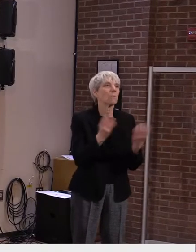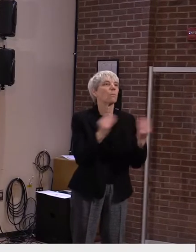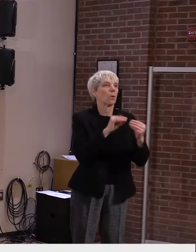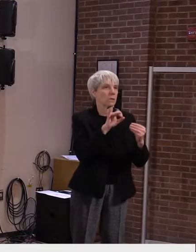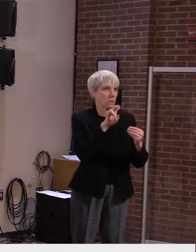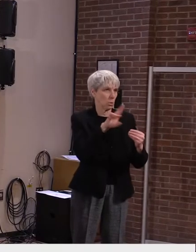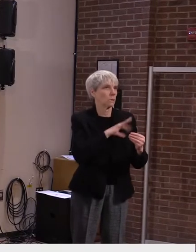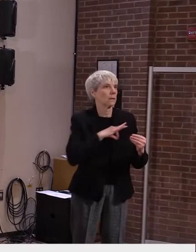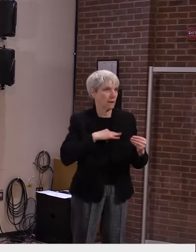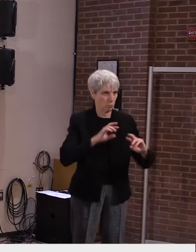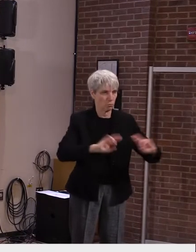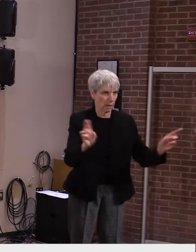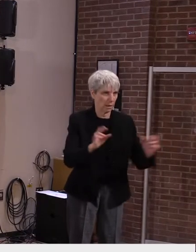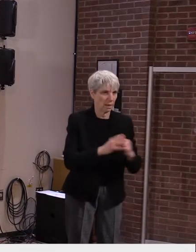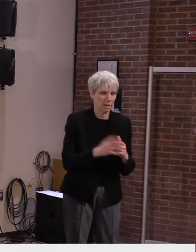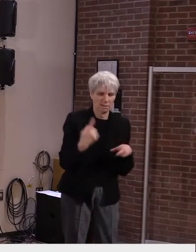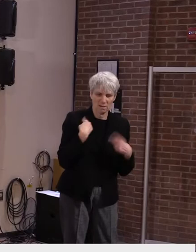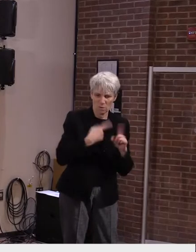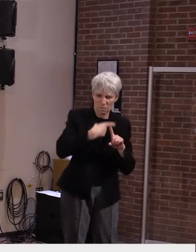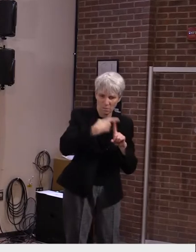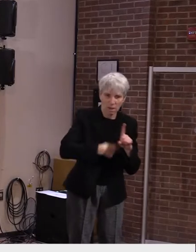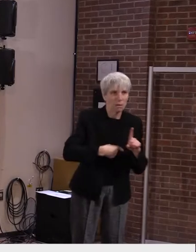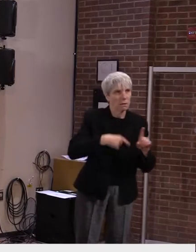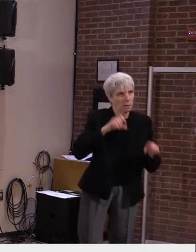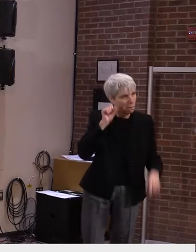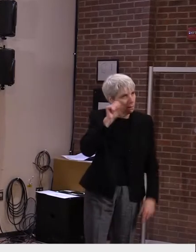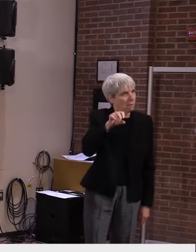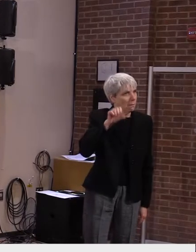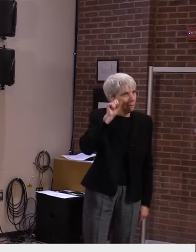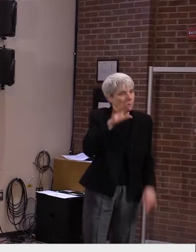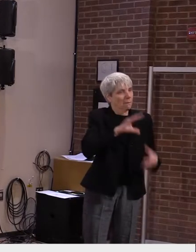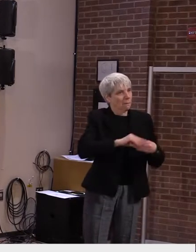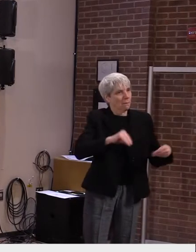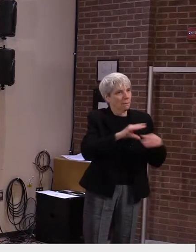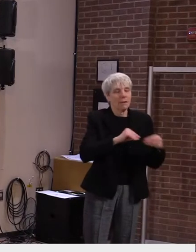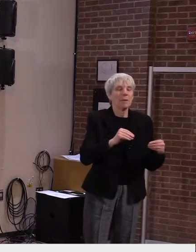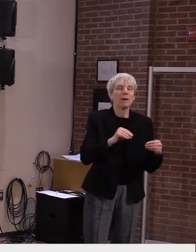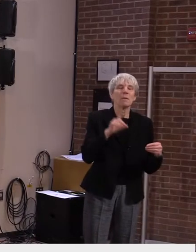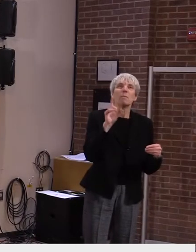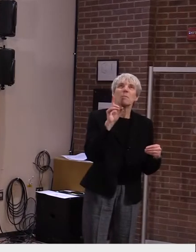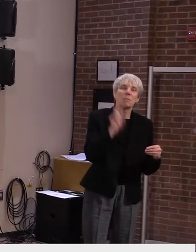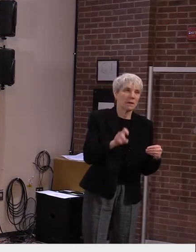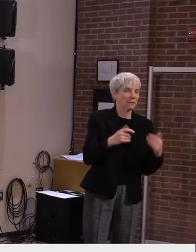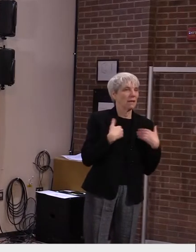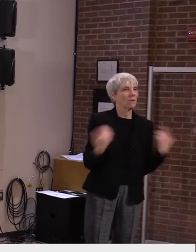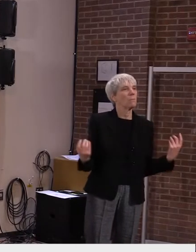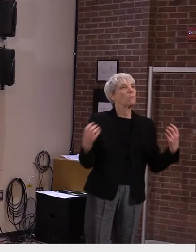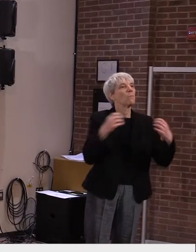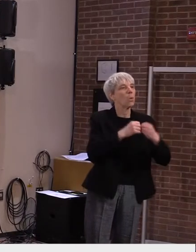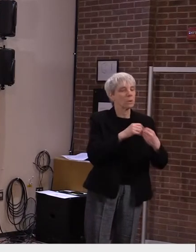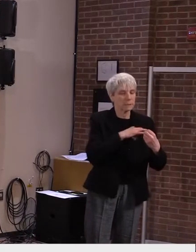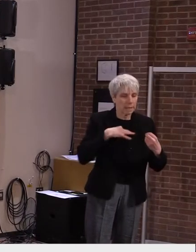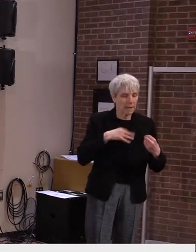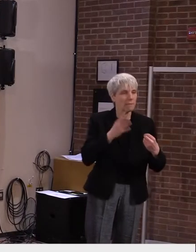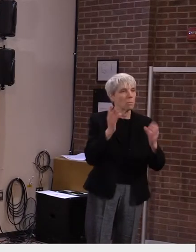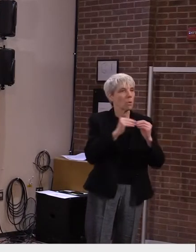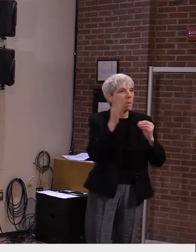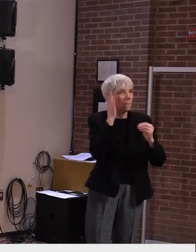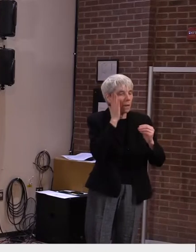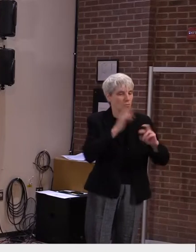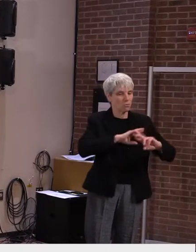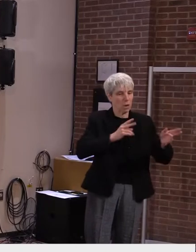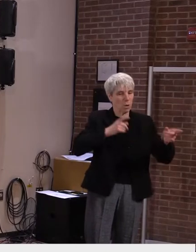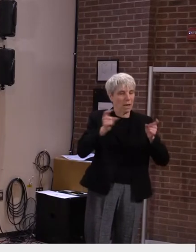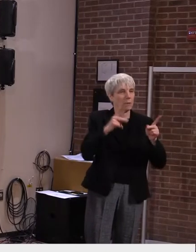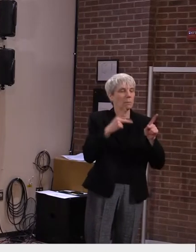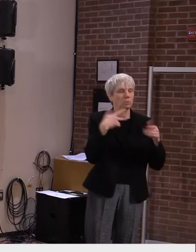this for about a month now, but expanding ICU capacity out there. UVM is moving in that direction.